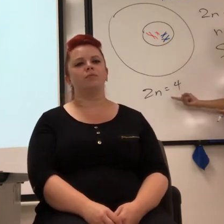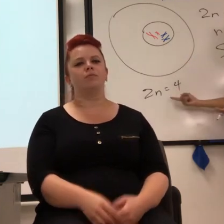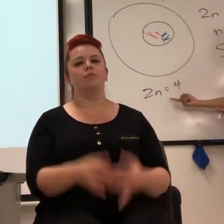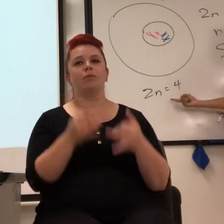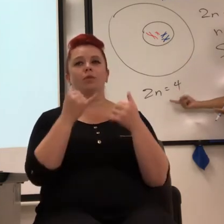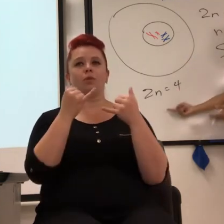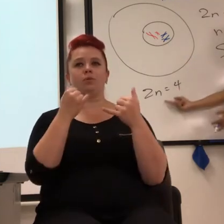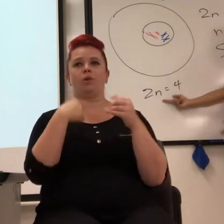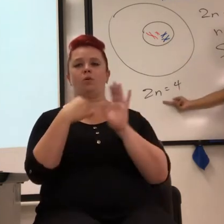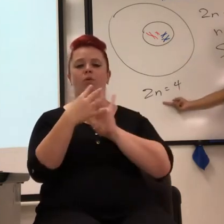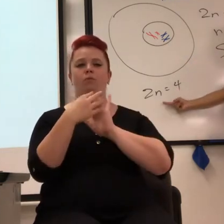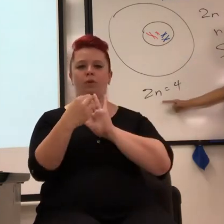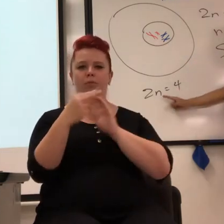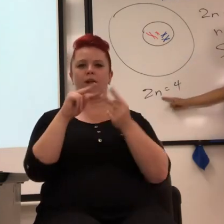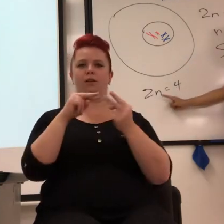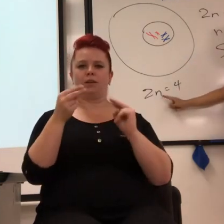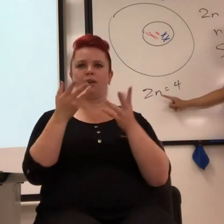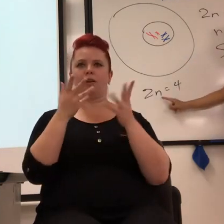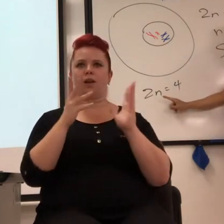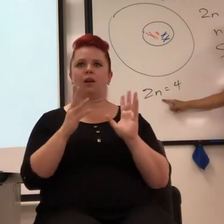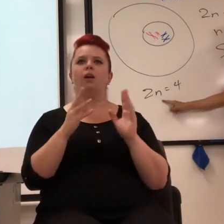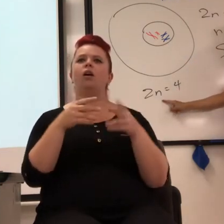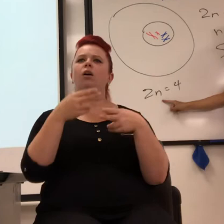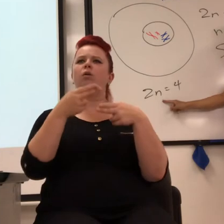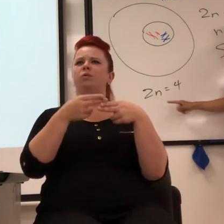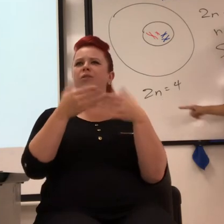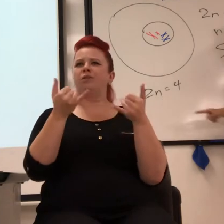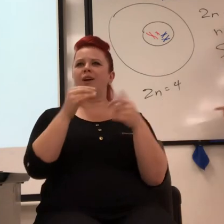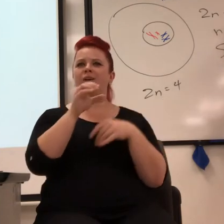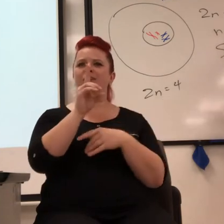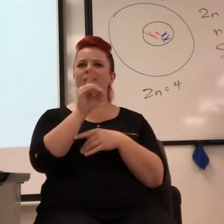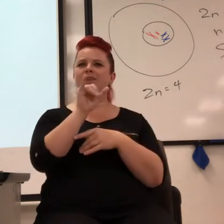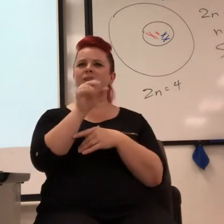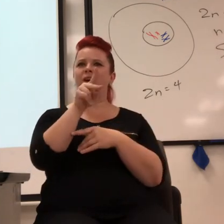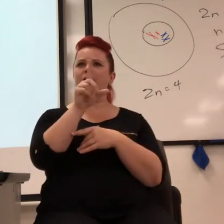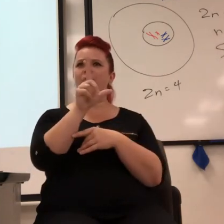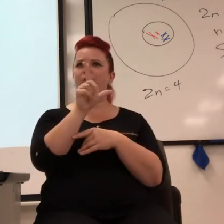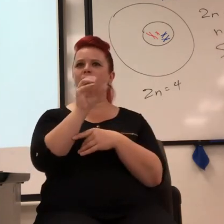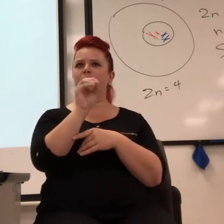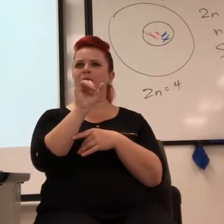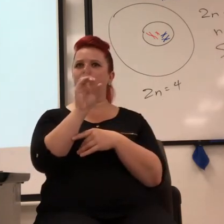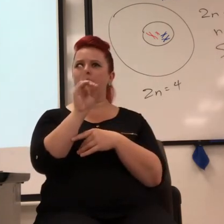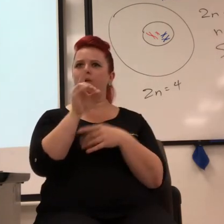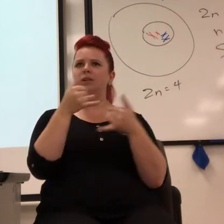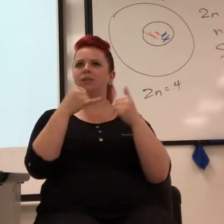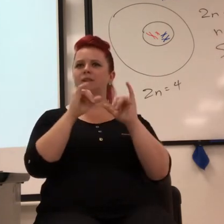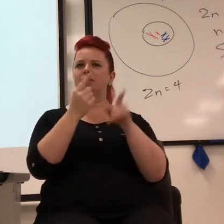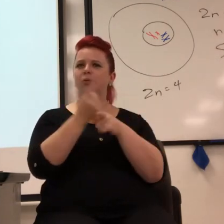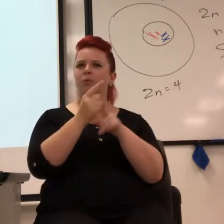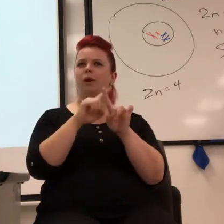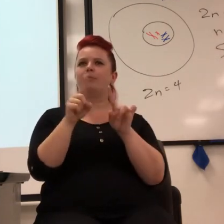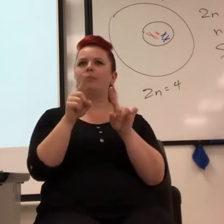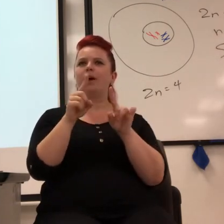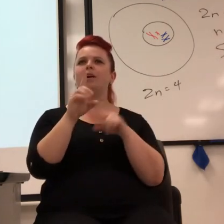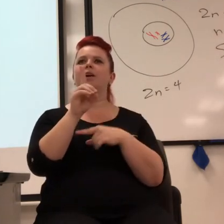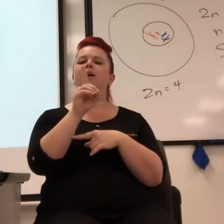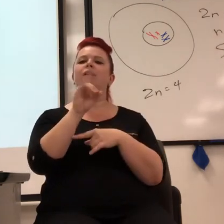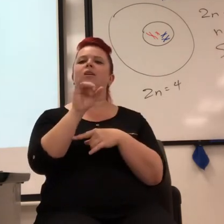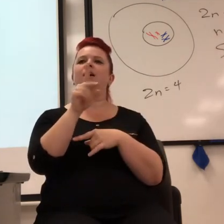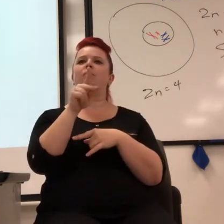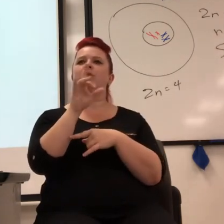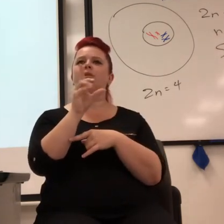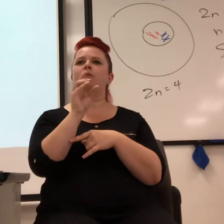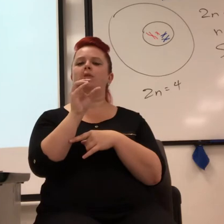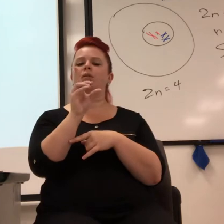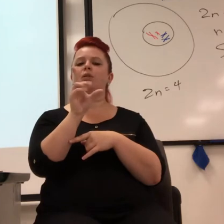I've replicated. So now what do I call it? It's still diploid, right? But it's diploid replicated. So